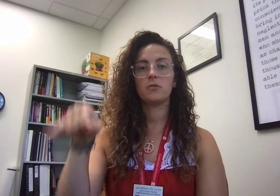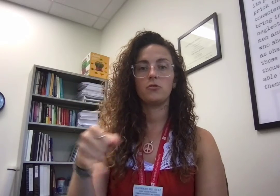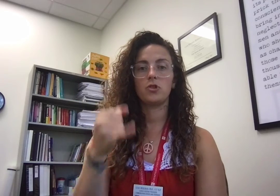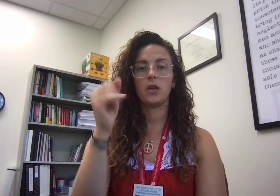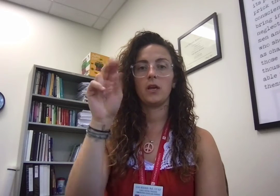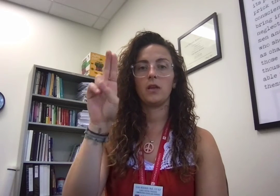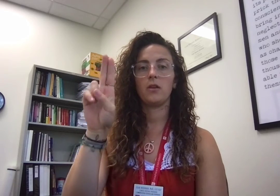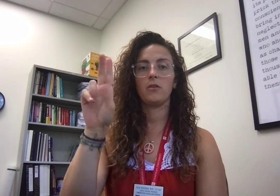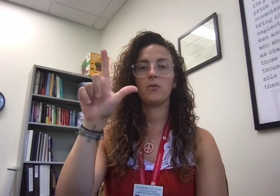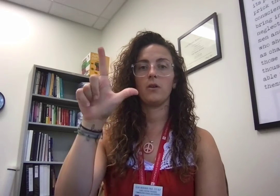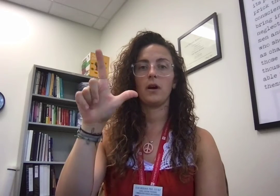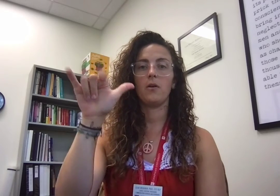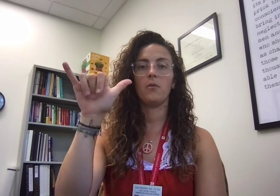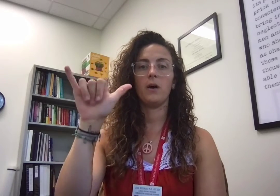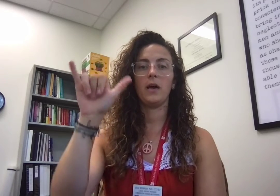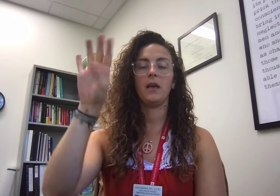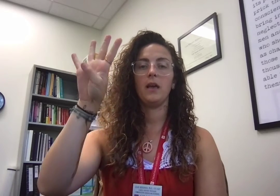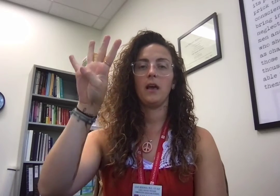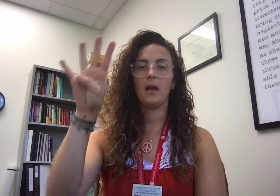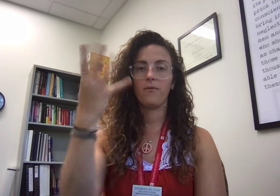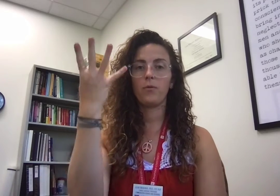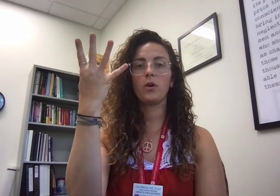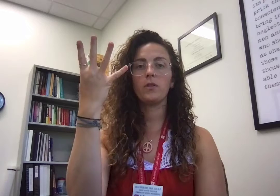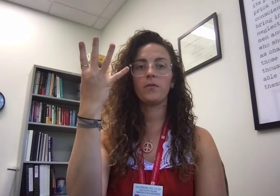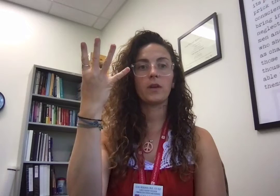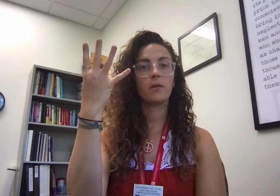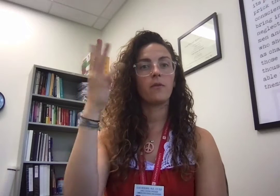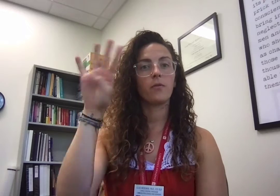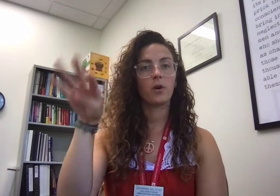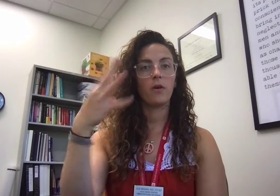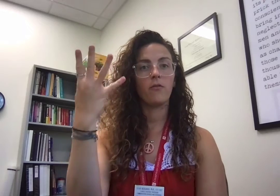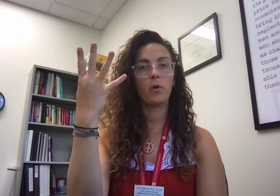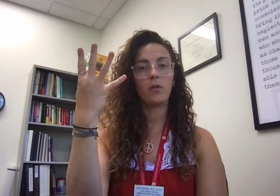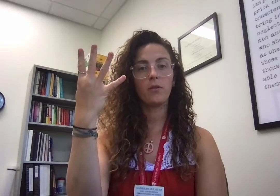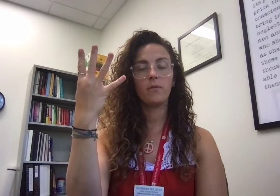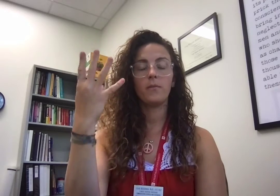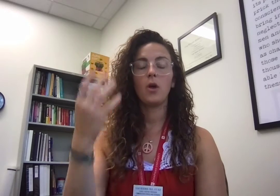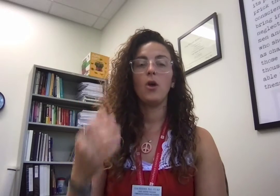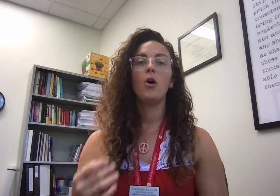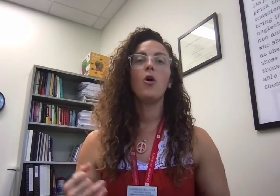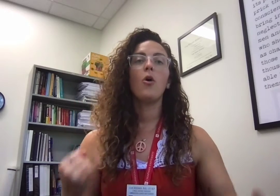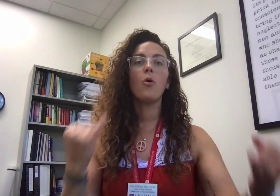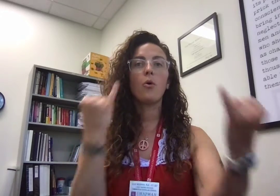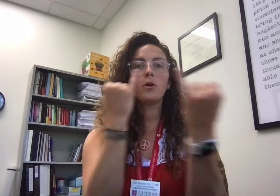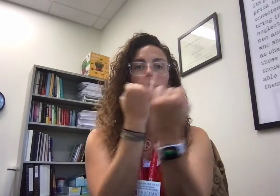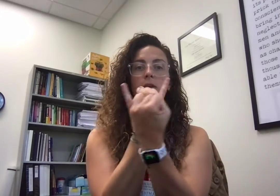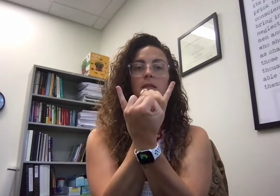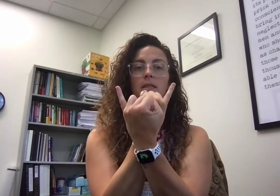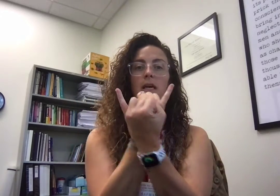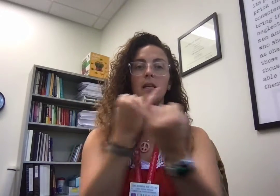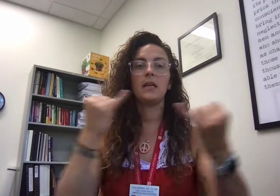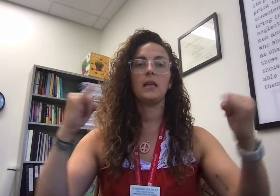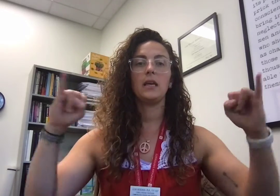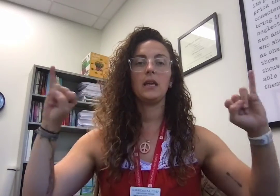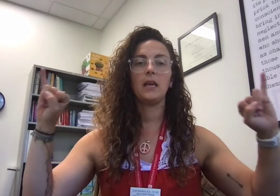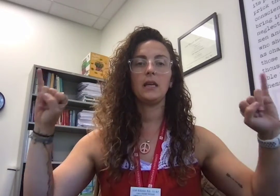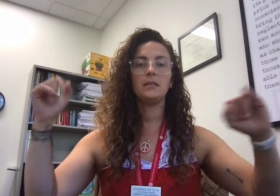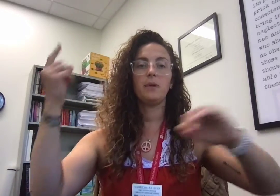So July and 4th to flick it around for a 4th. Or you can sign